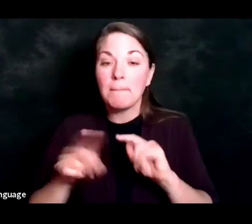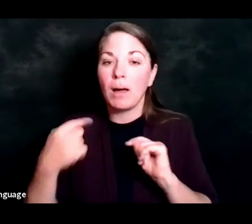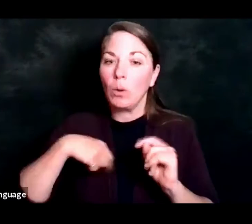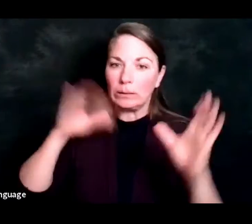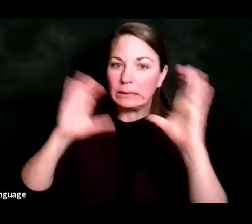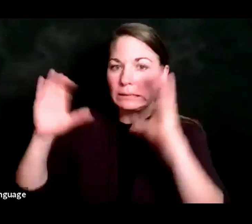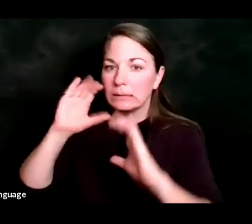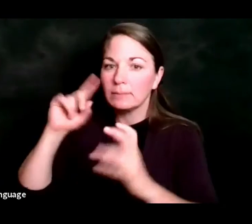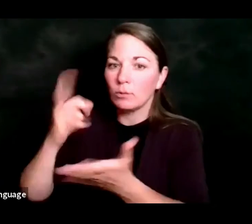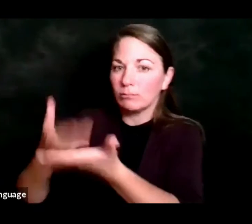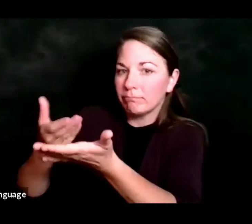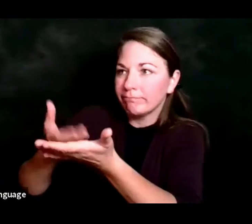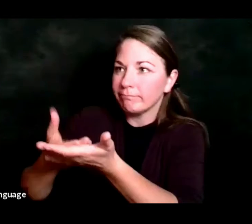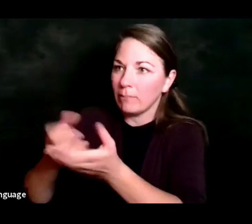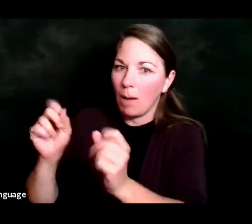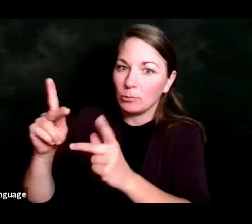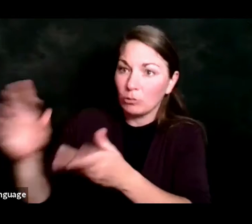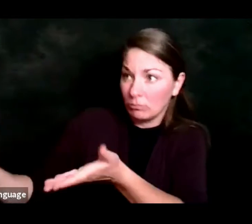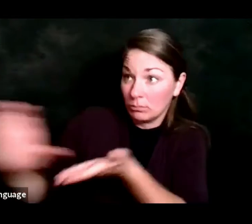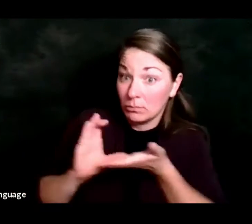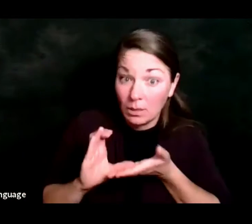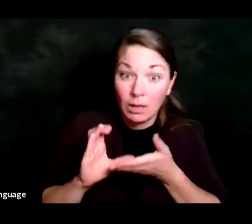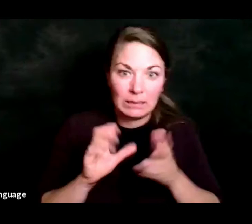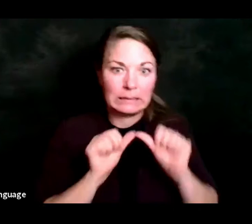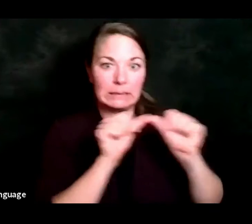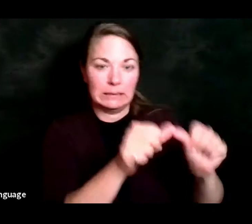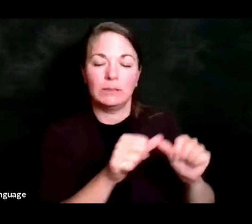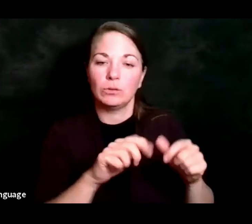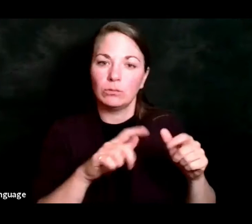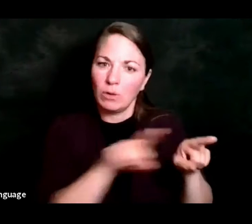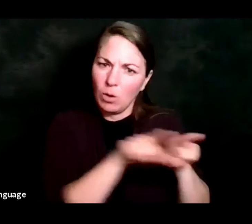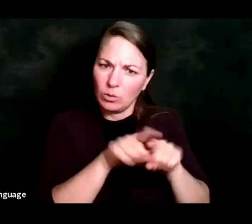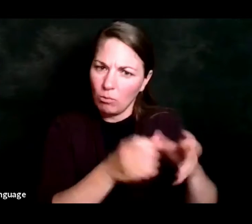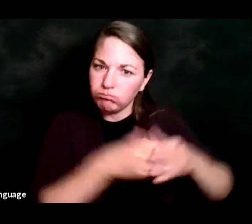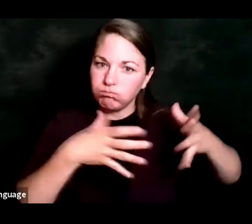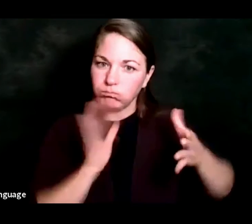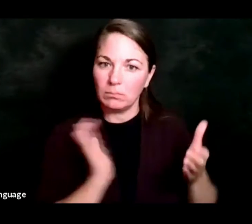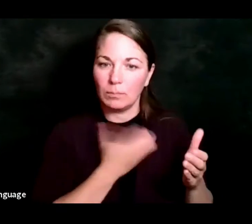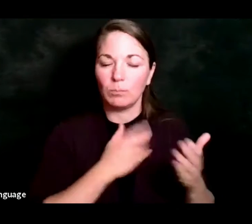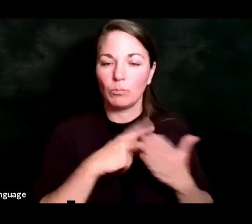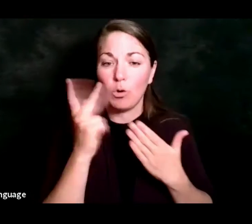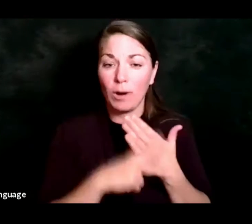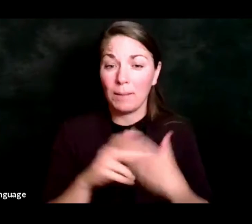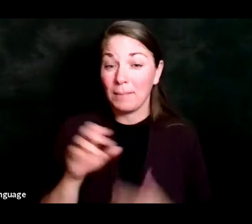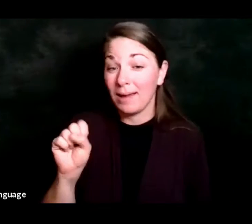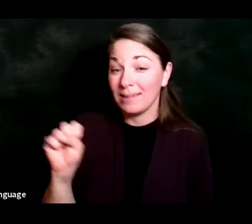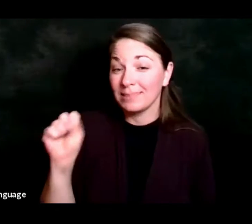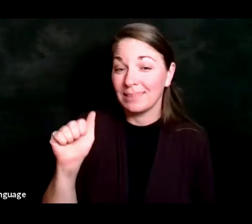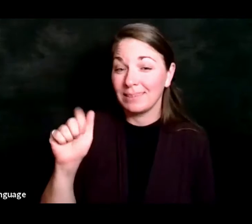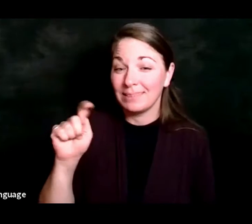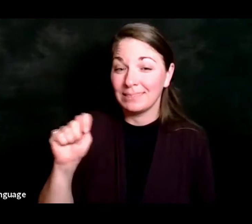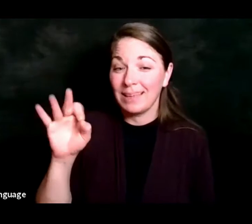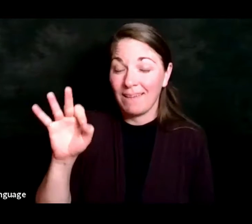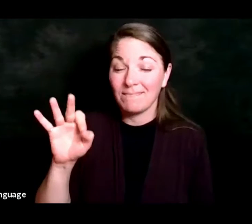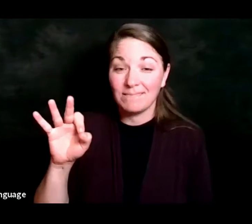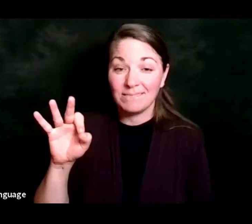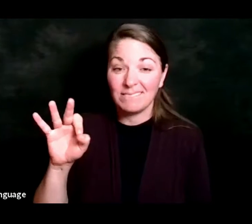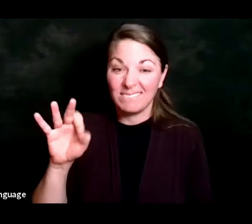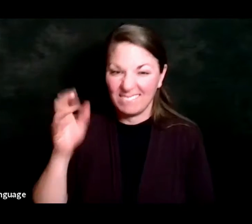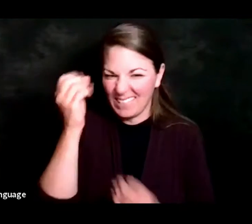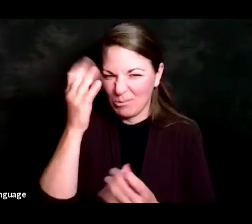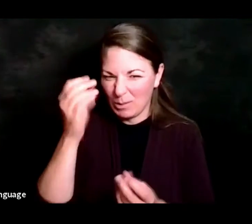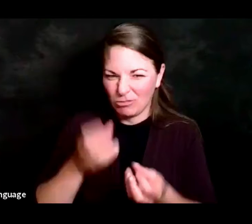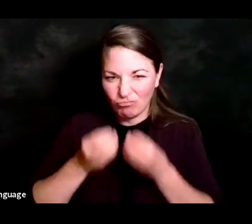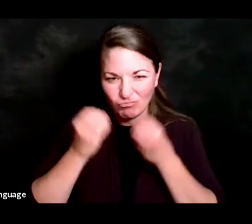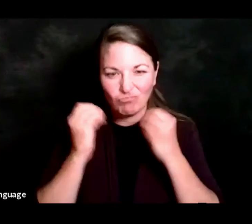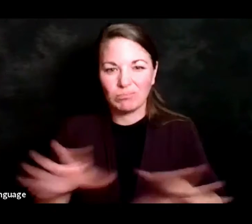continue and hopefully expand the program. So follow the SATF newsletter to get updates this fall on what exactly that